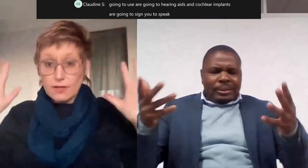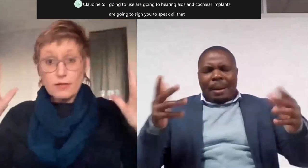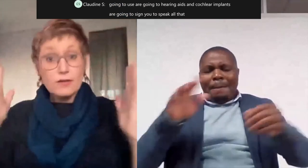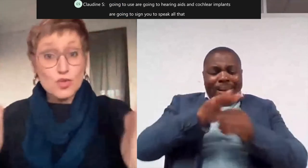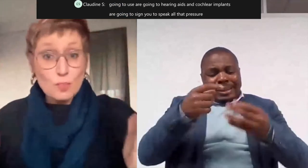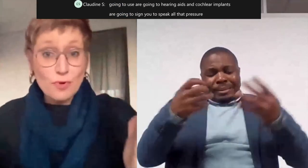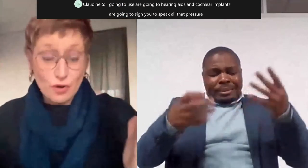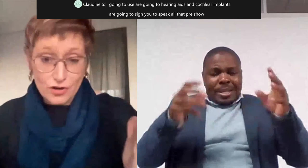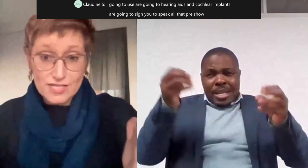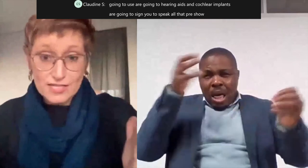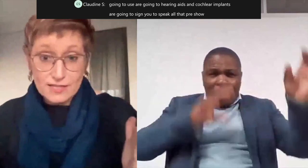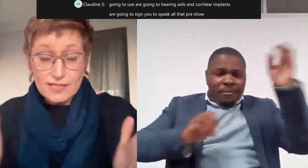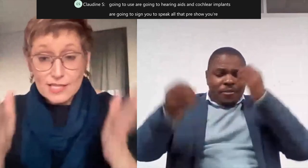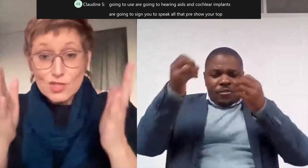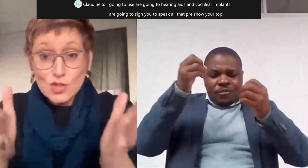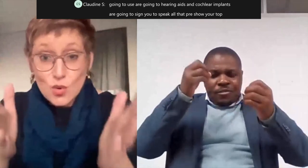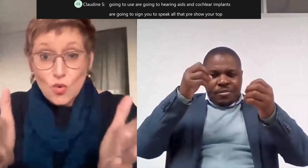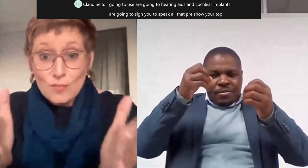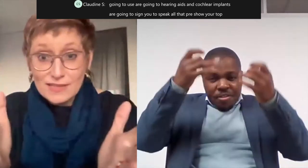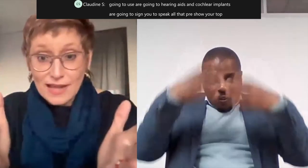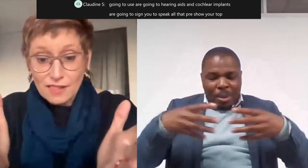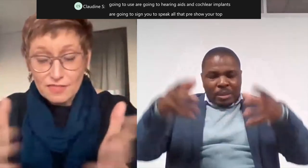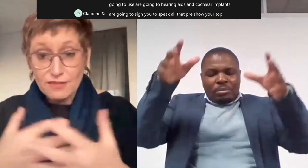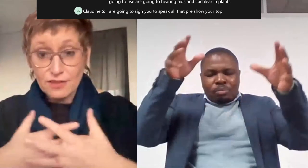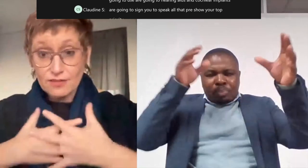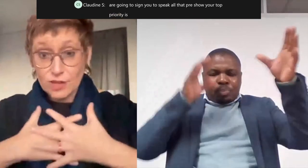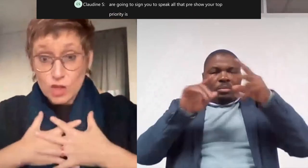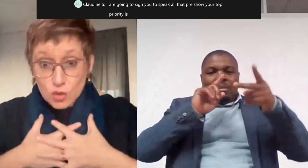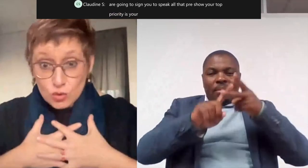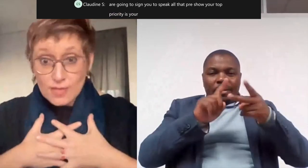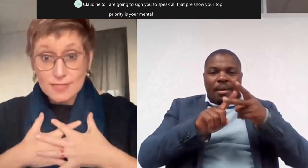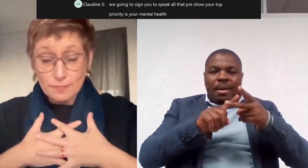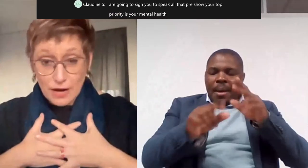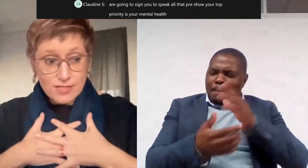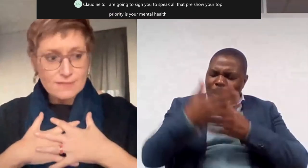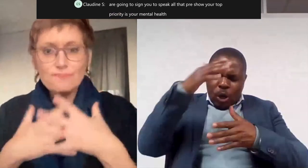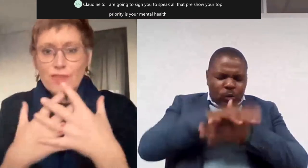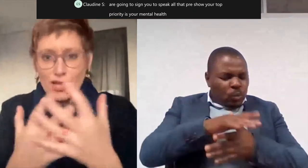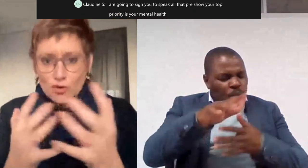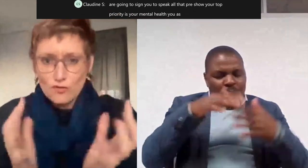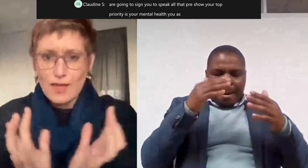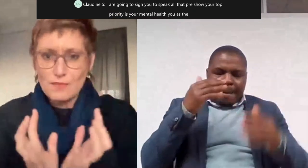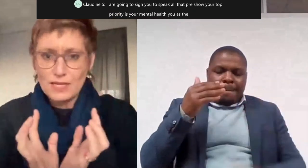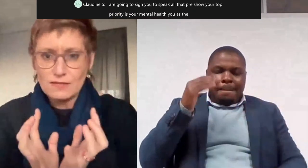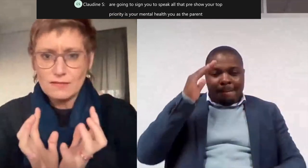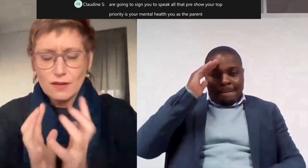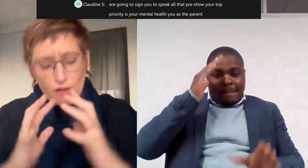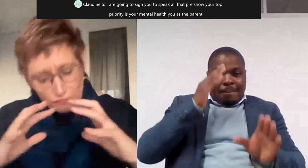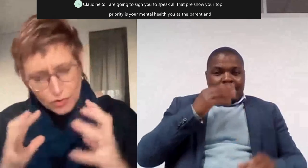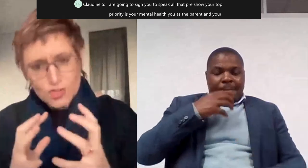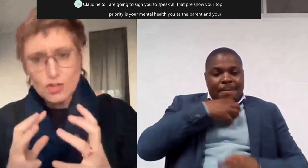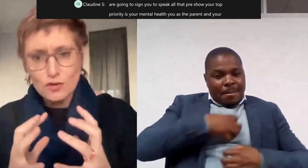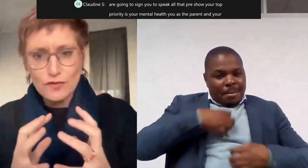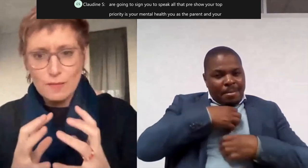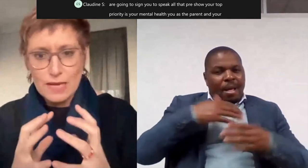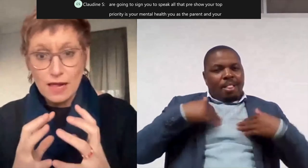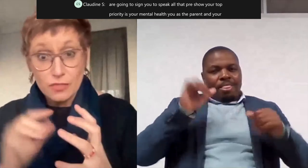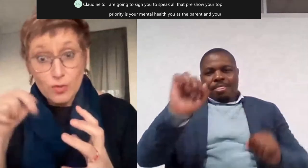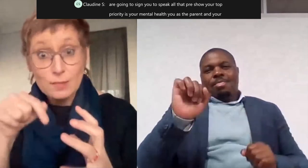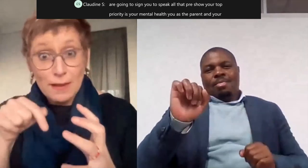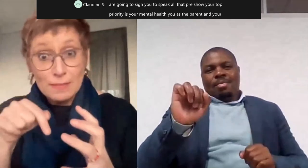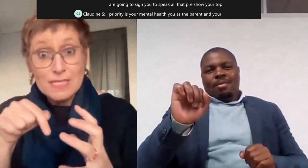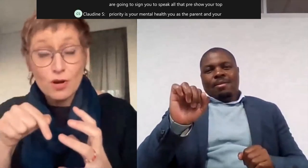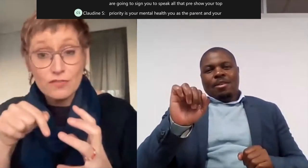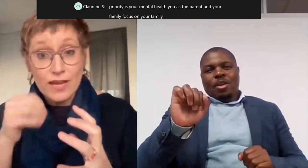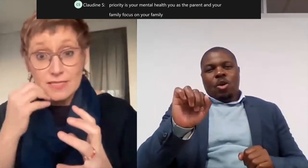pressure, your top priority is your mental health. You as the parent and your family. Focus on your